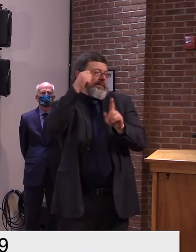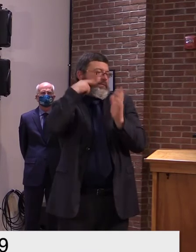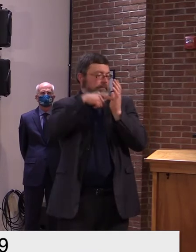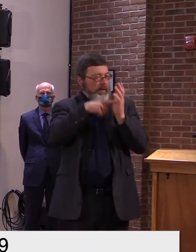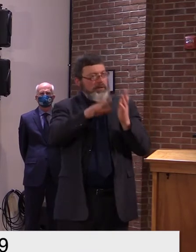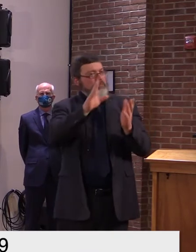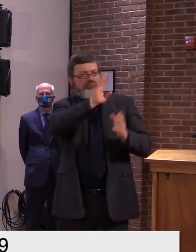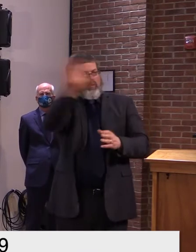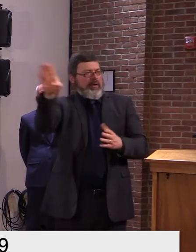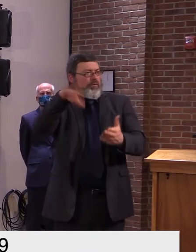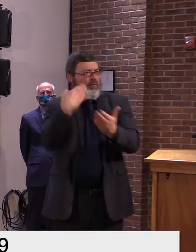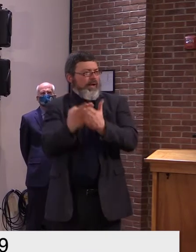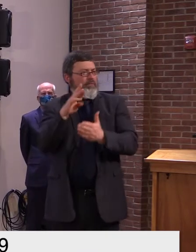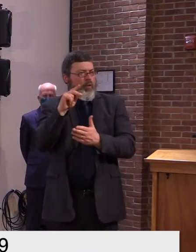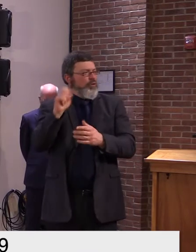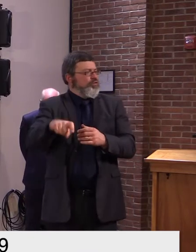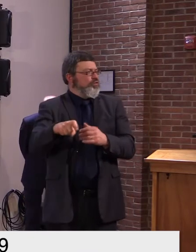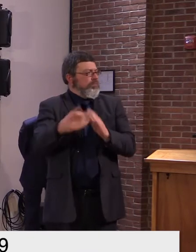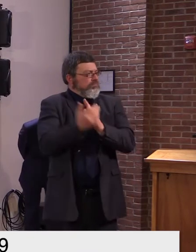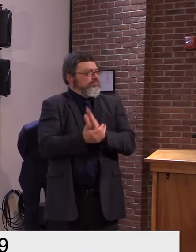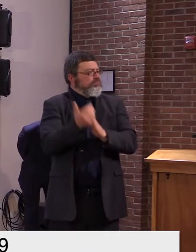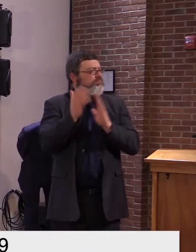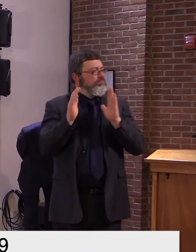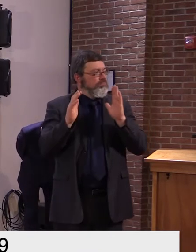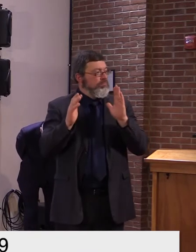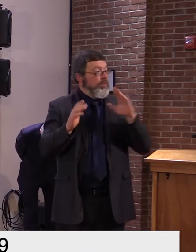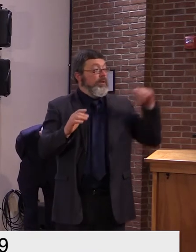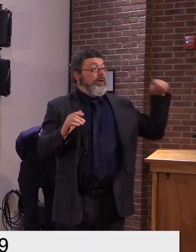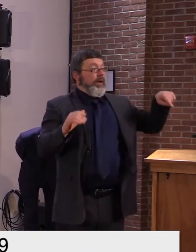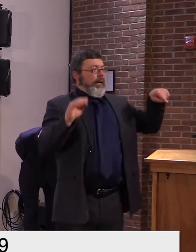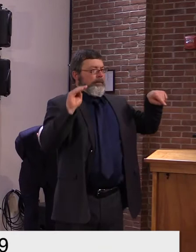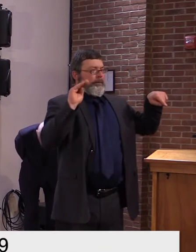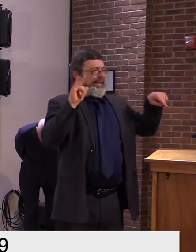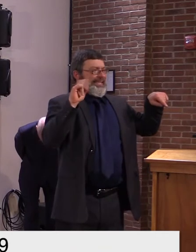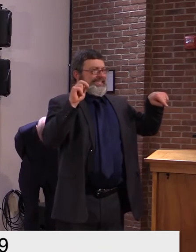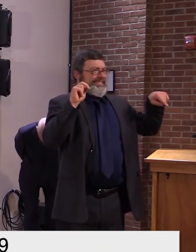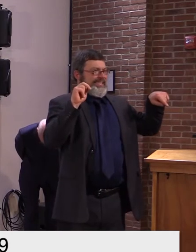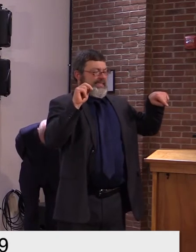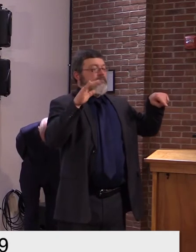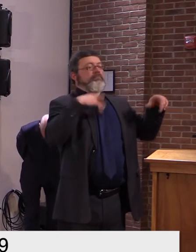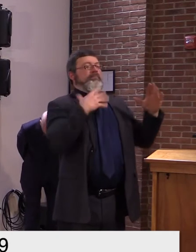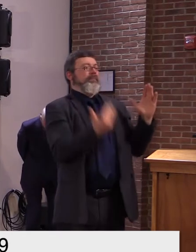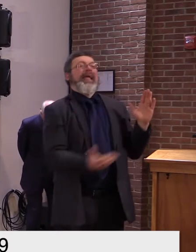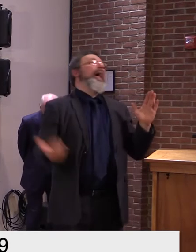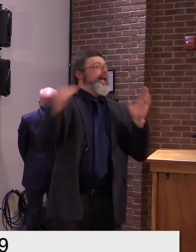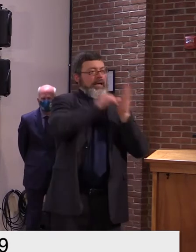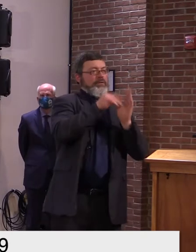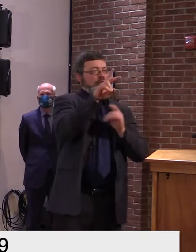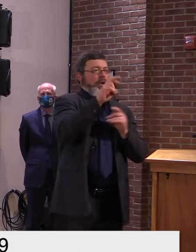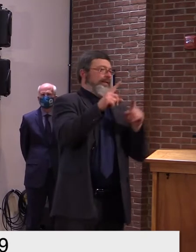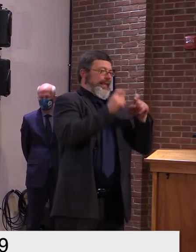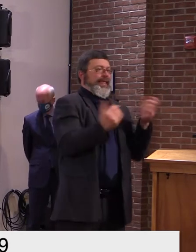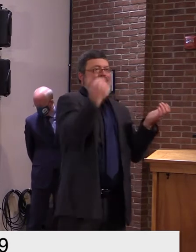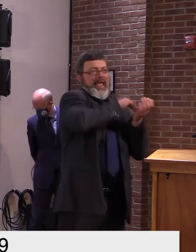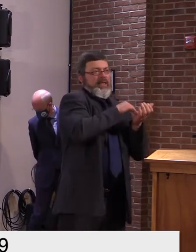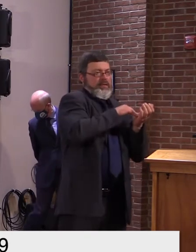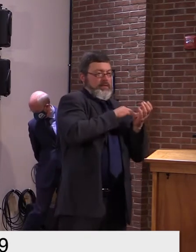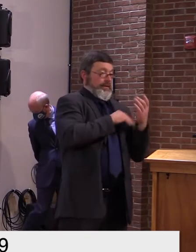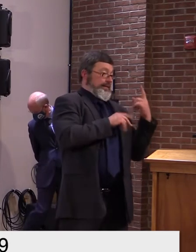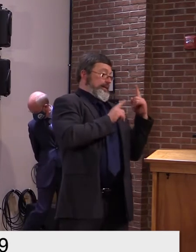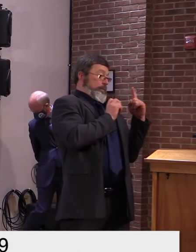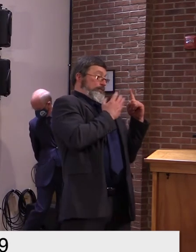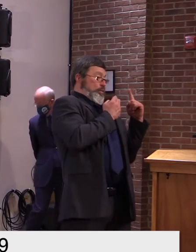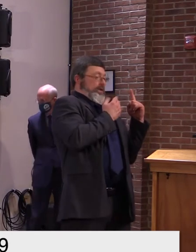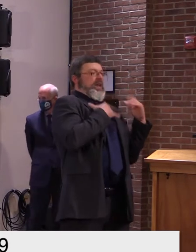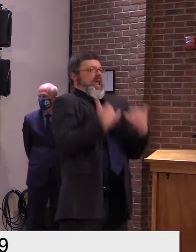today, and we will be retesting Berry when they come back off break. So that's the latest